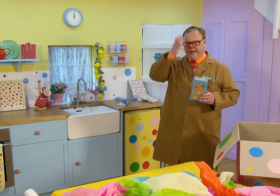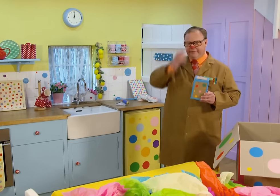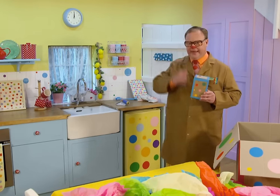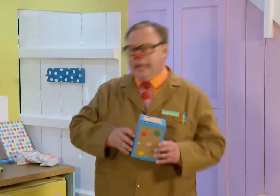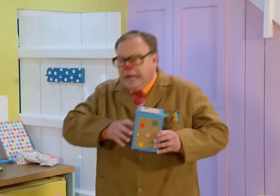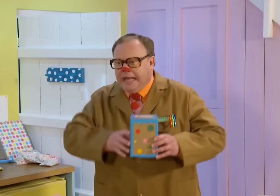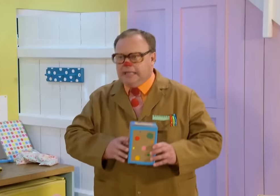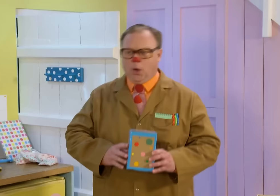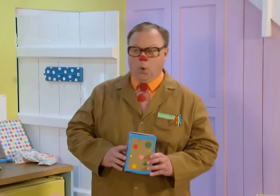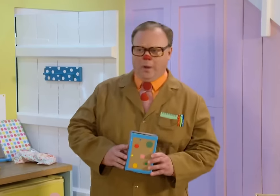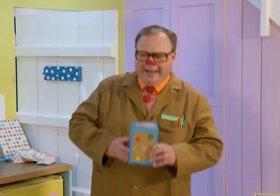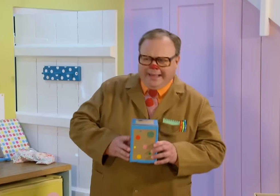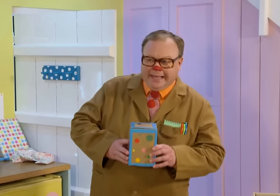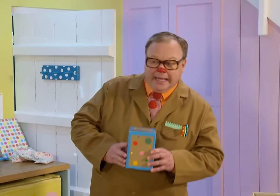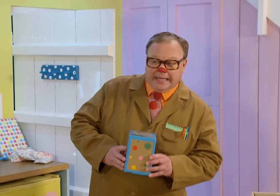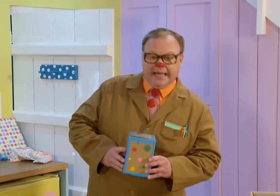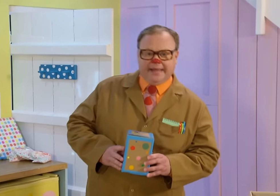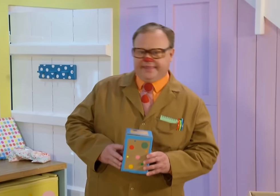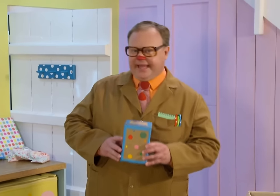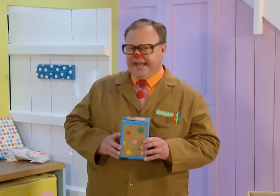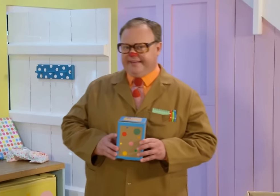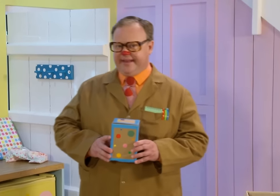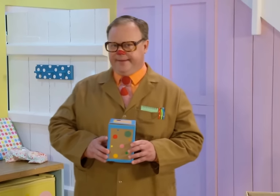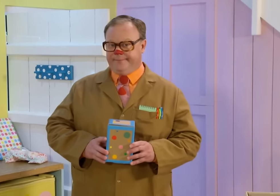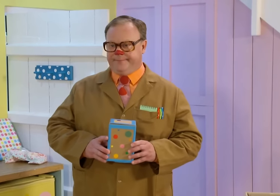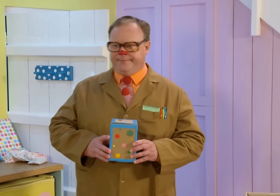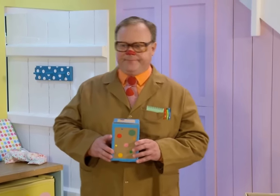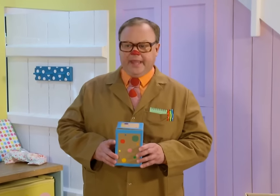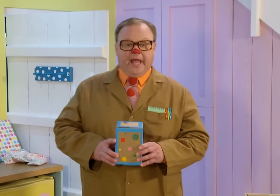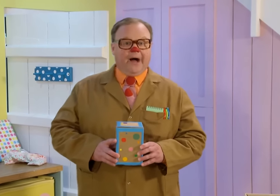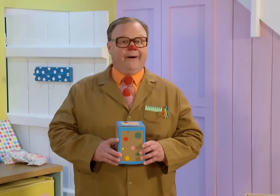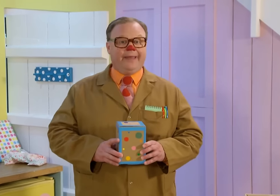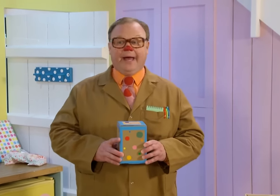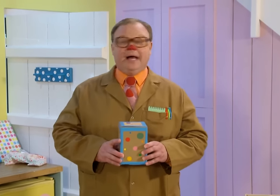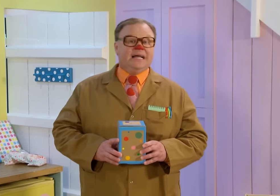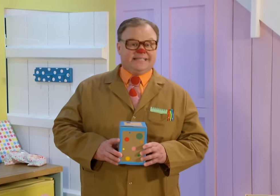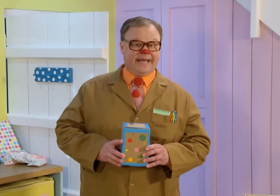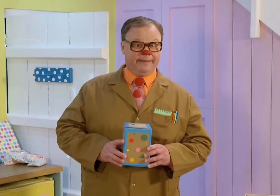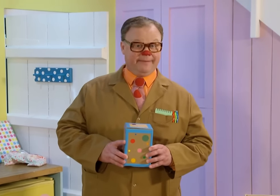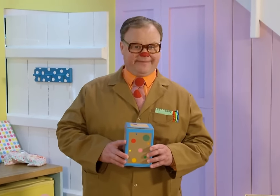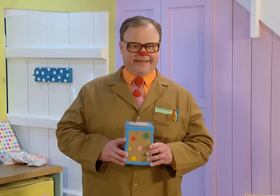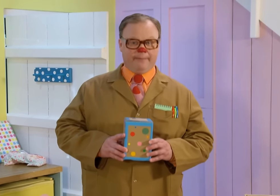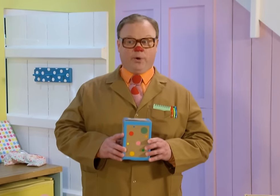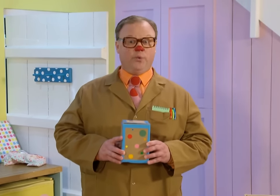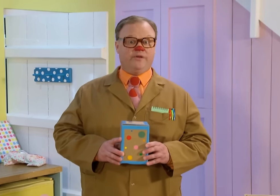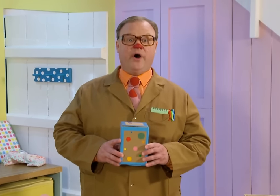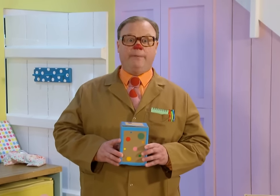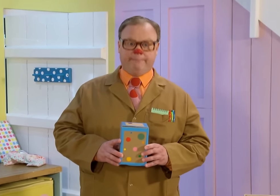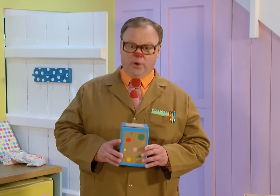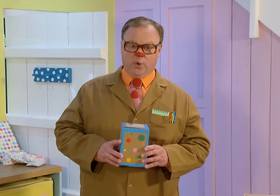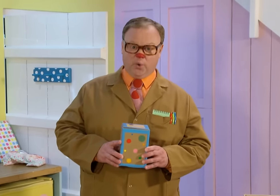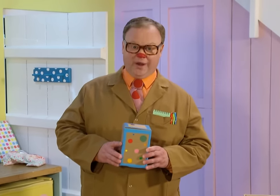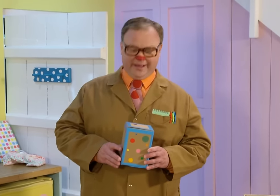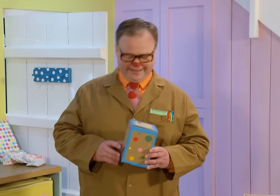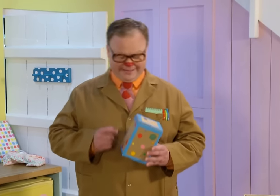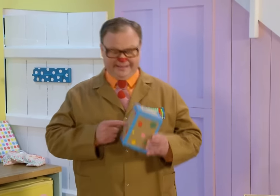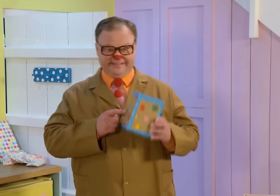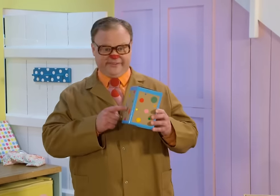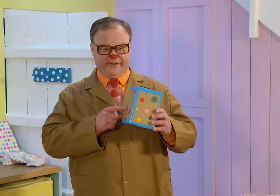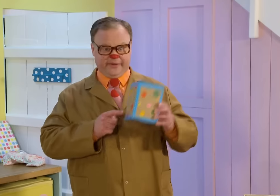about that. Yeah, the thing is, I sent Mr. Tumble the wrong ball. The right